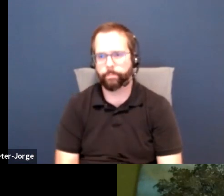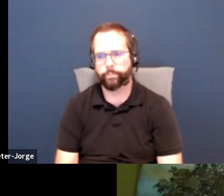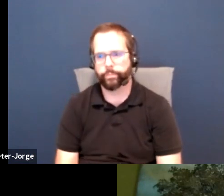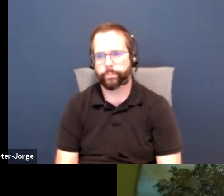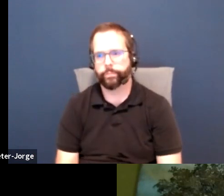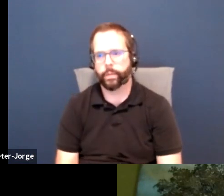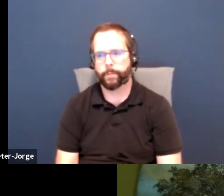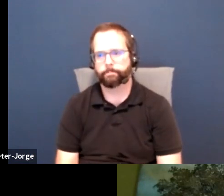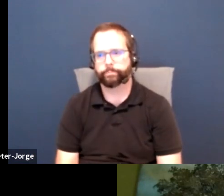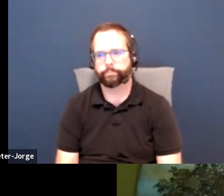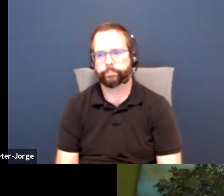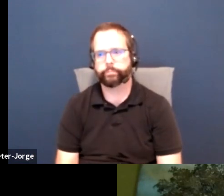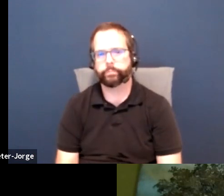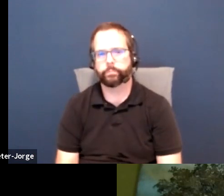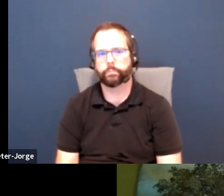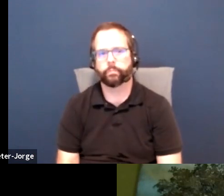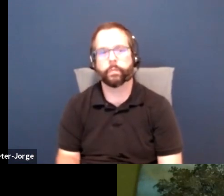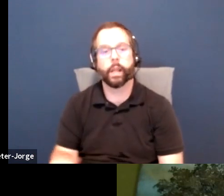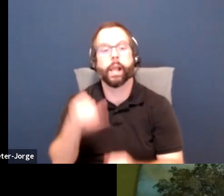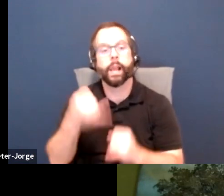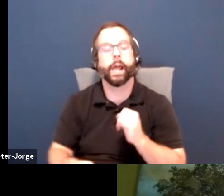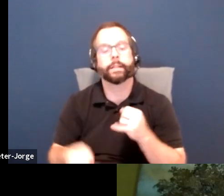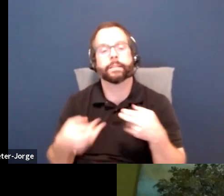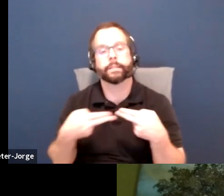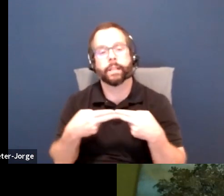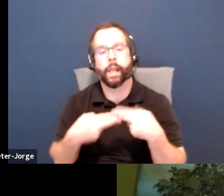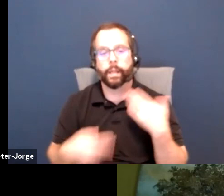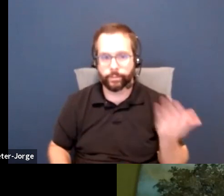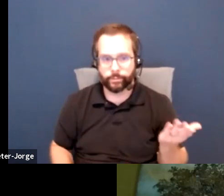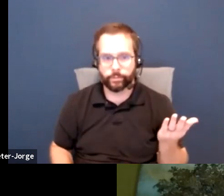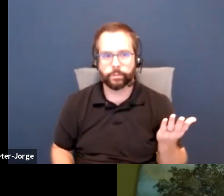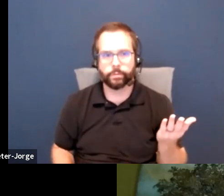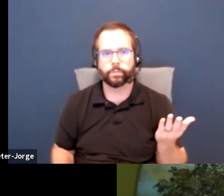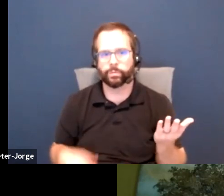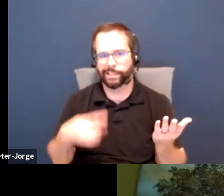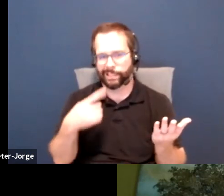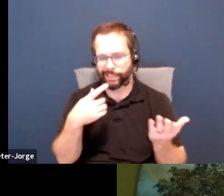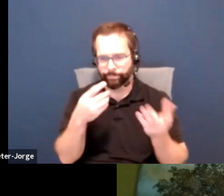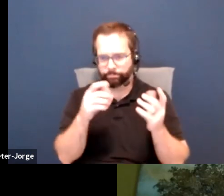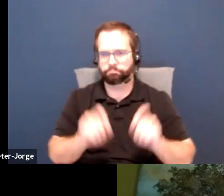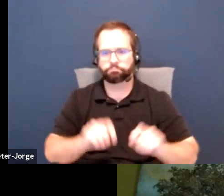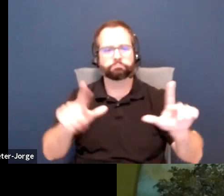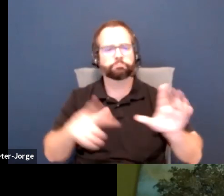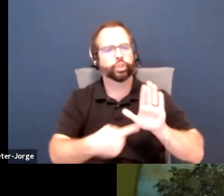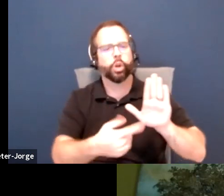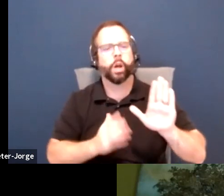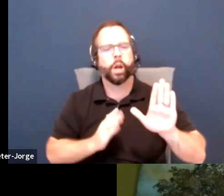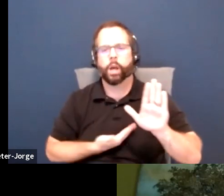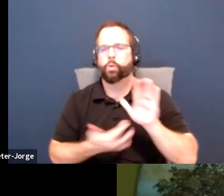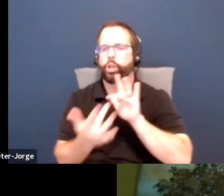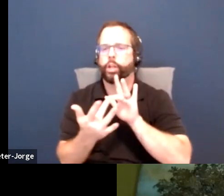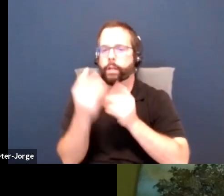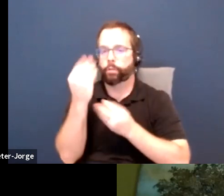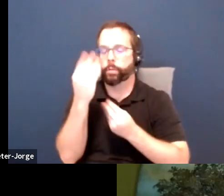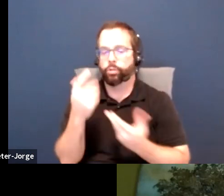And on the last slide here, we just have our contact information. I always like